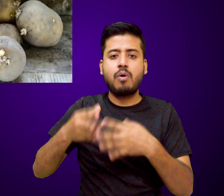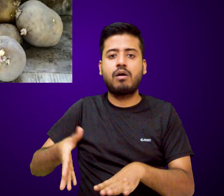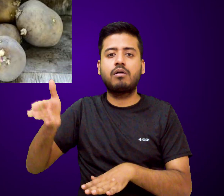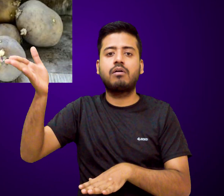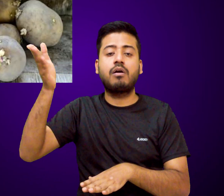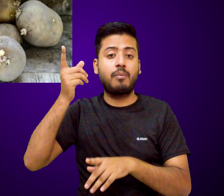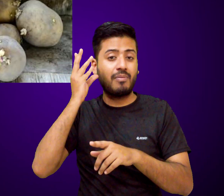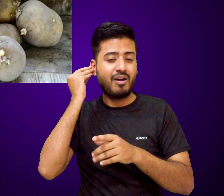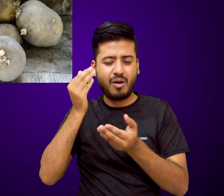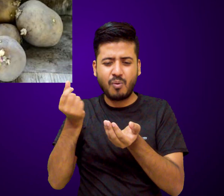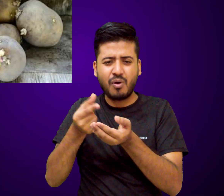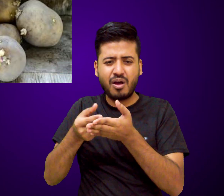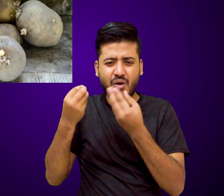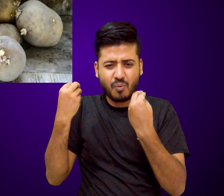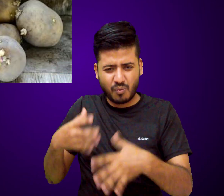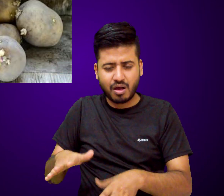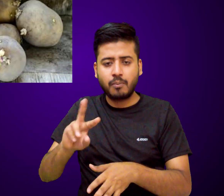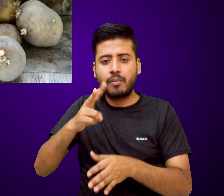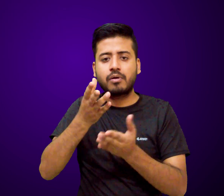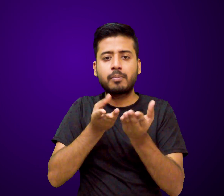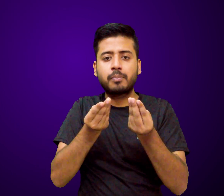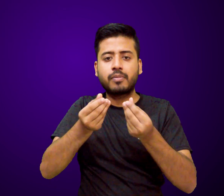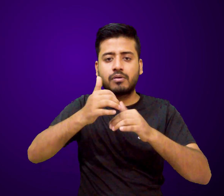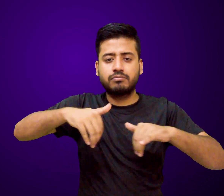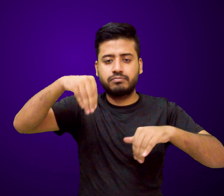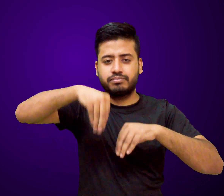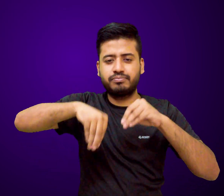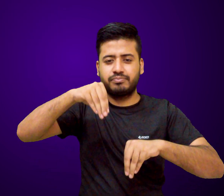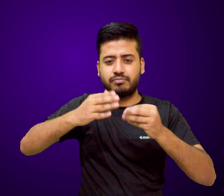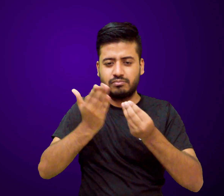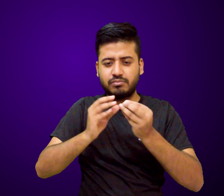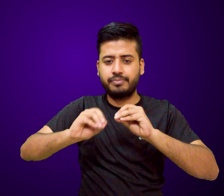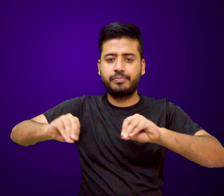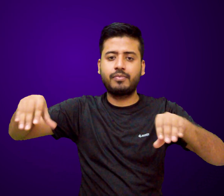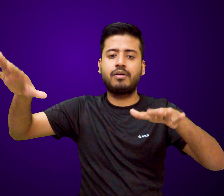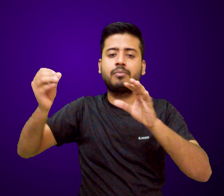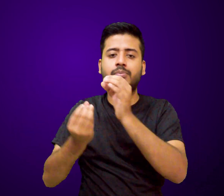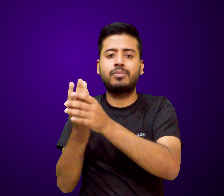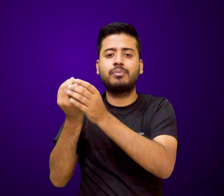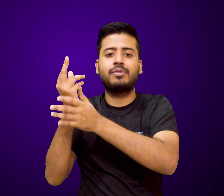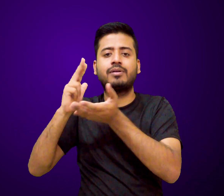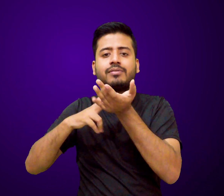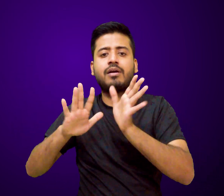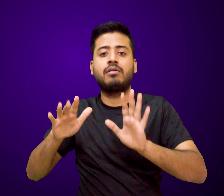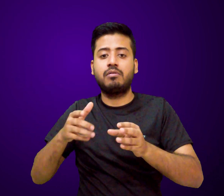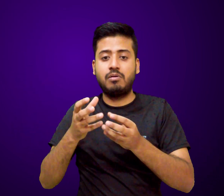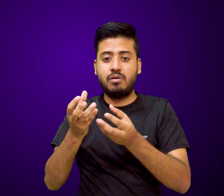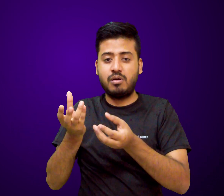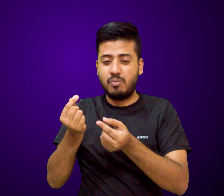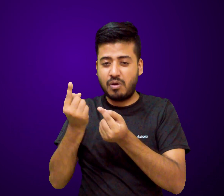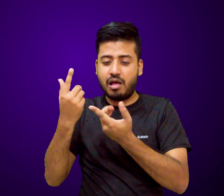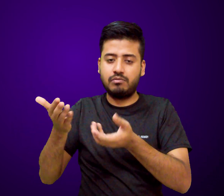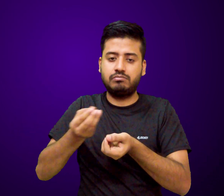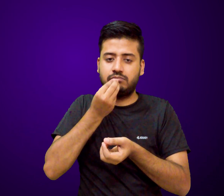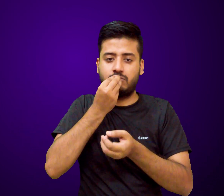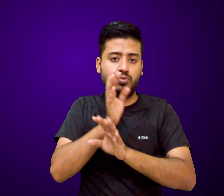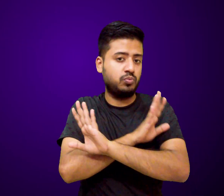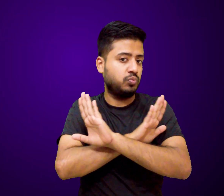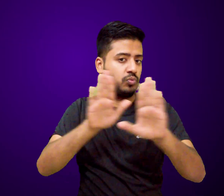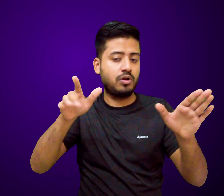source. As a potato sprouts, its glycoalkaloid content begins to rise. Therefore, eating potatoes